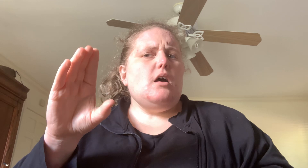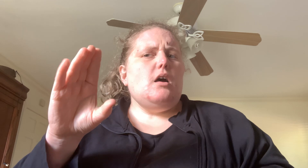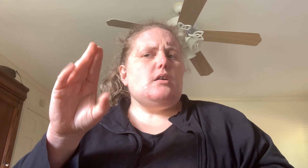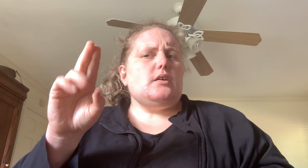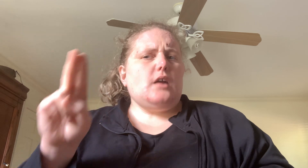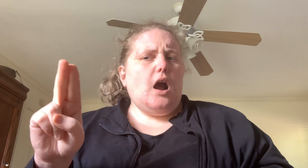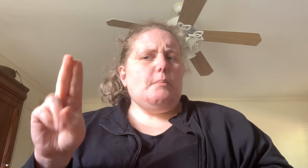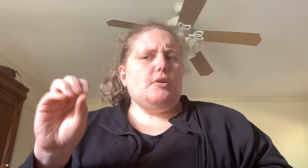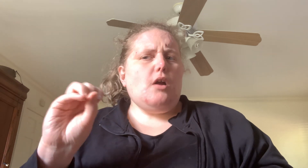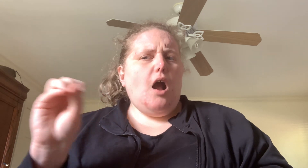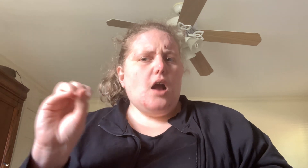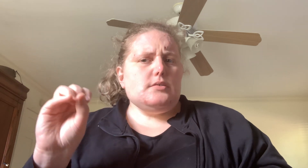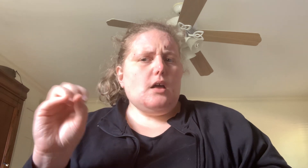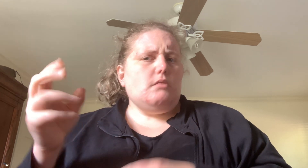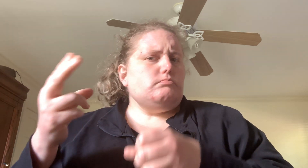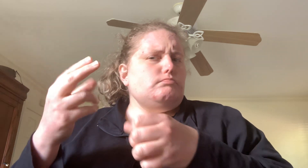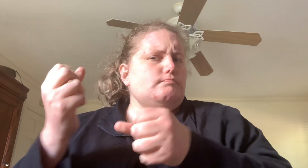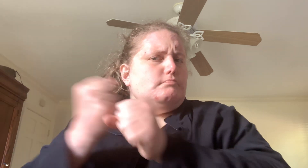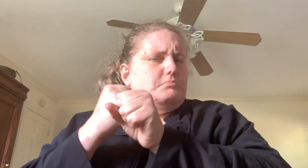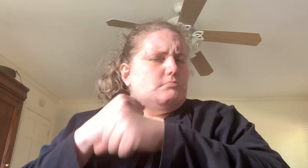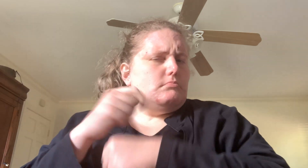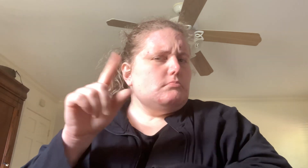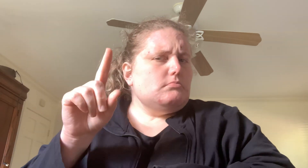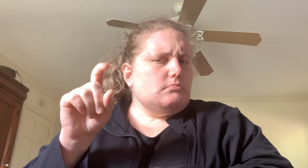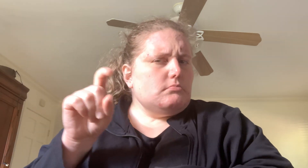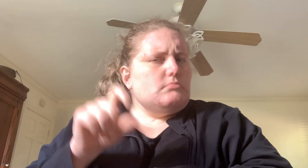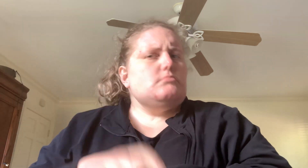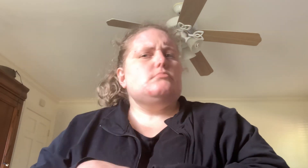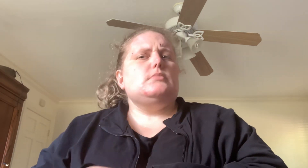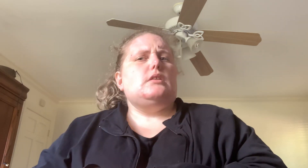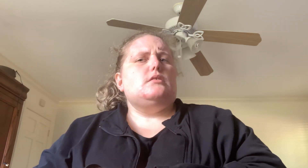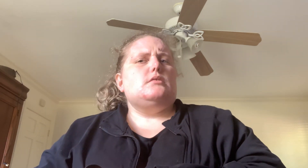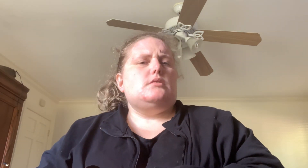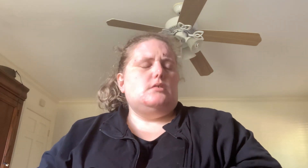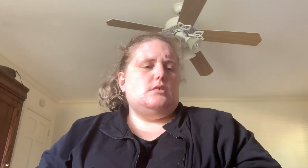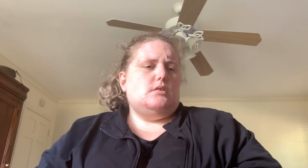So we are given now 2.44 moles of O2, because that's what we got from step 1.